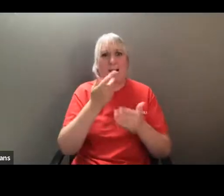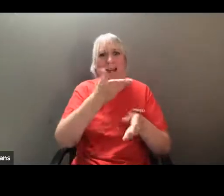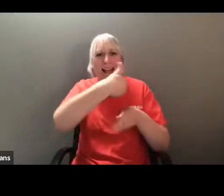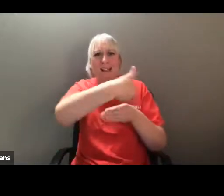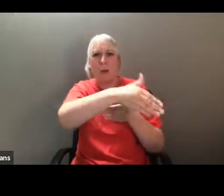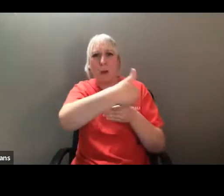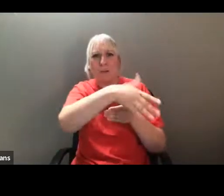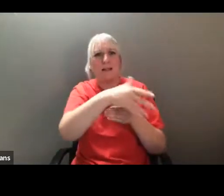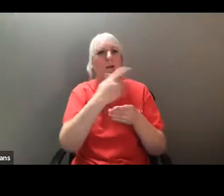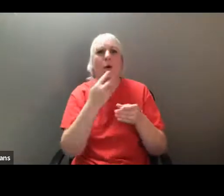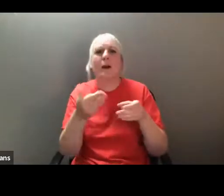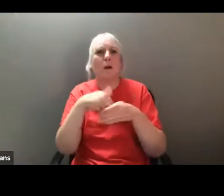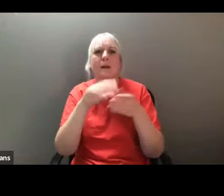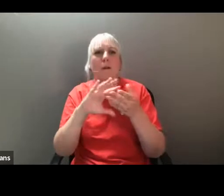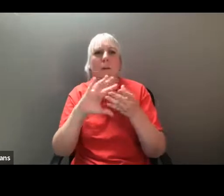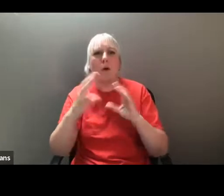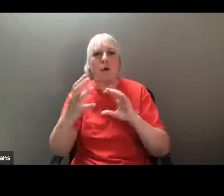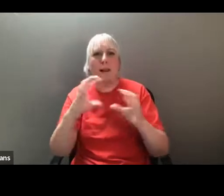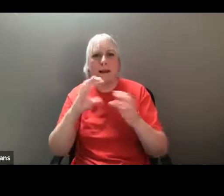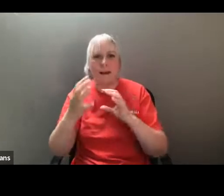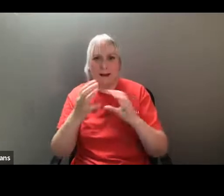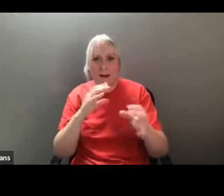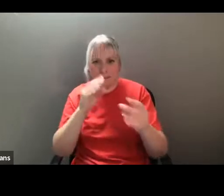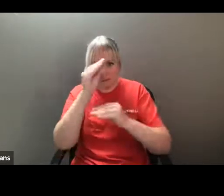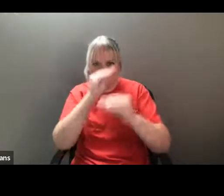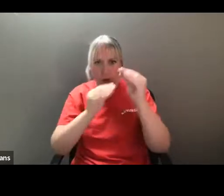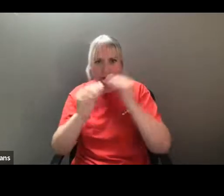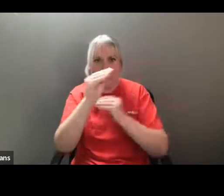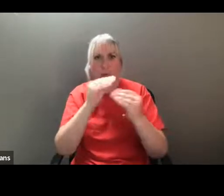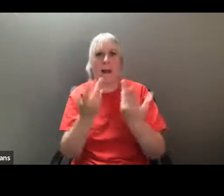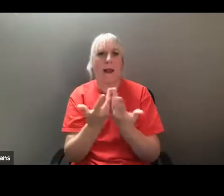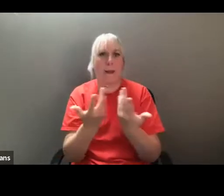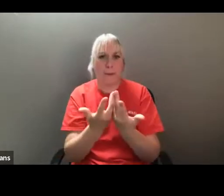Even more worrying are the implications for disabled people.